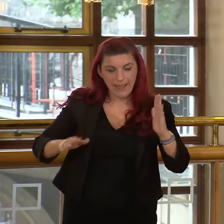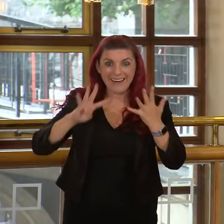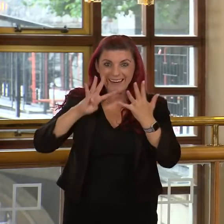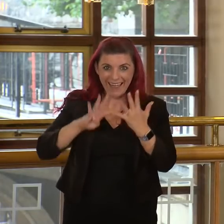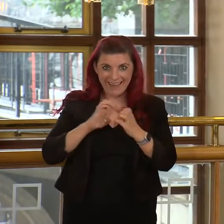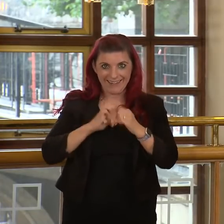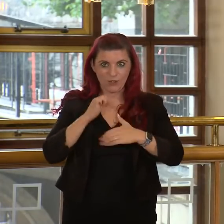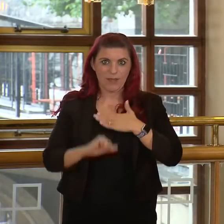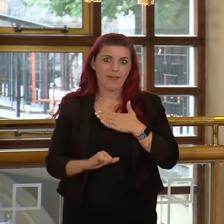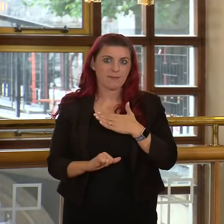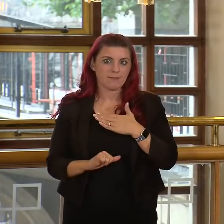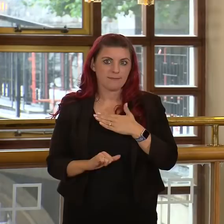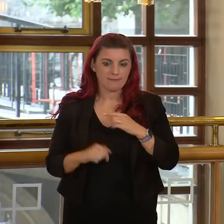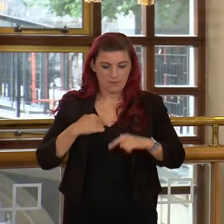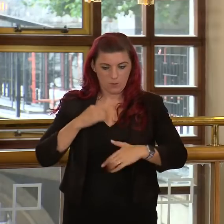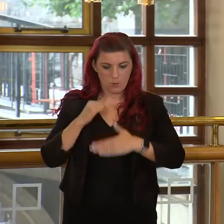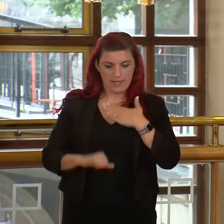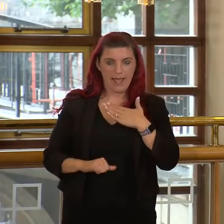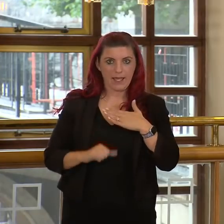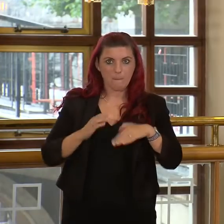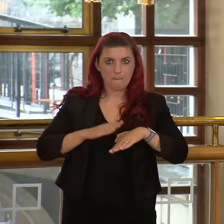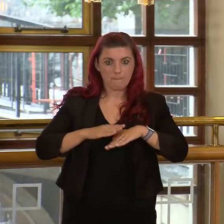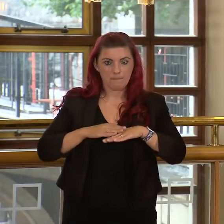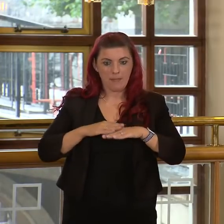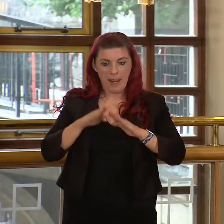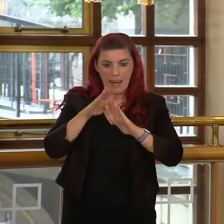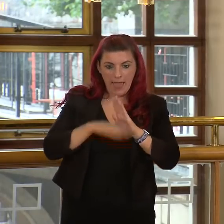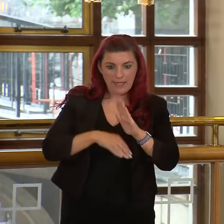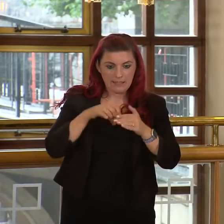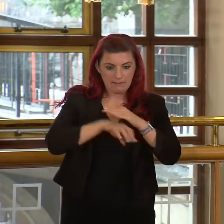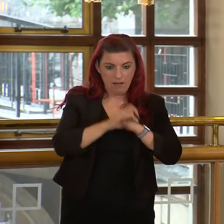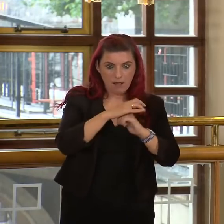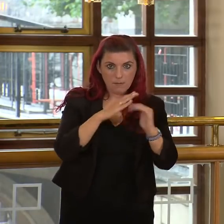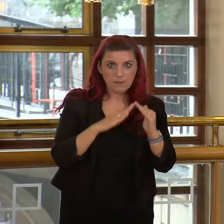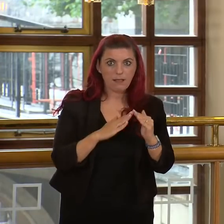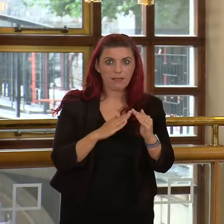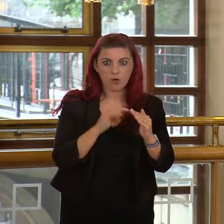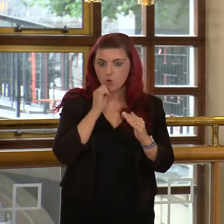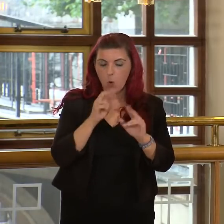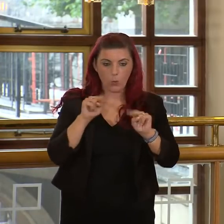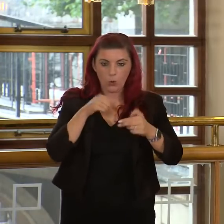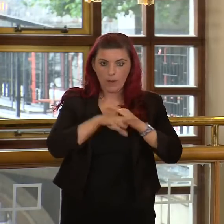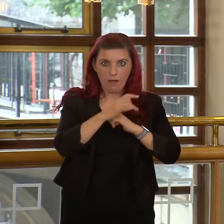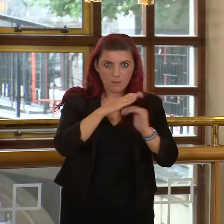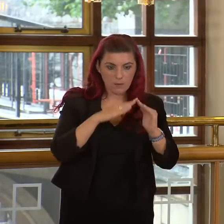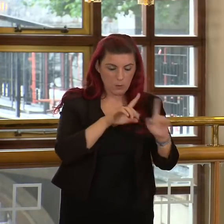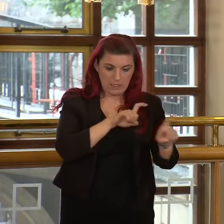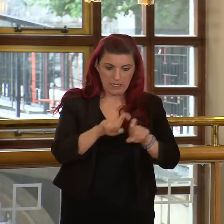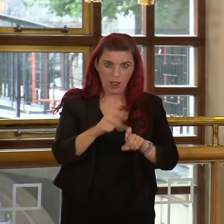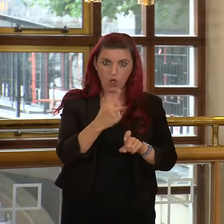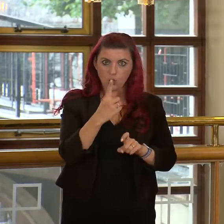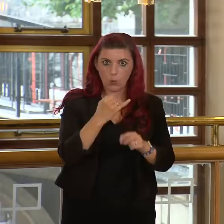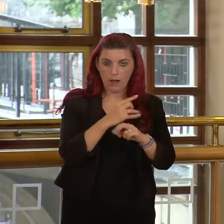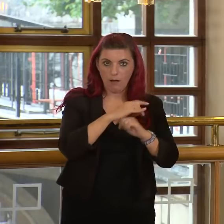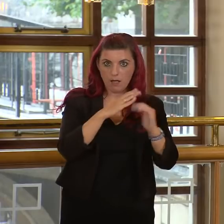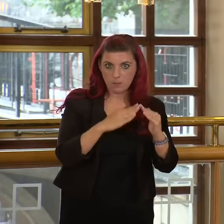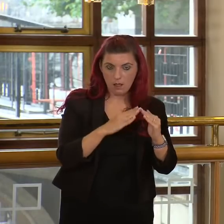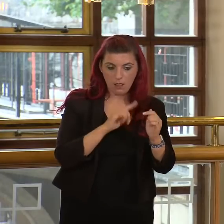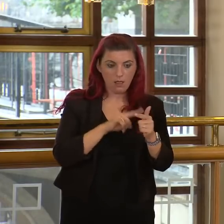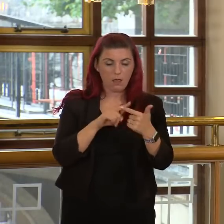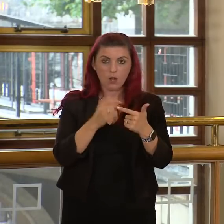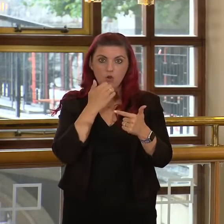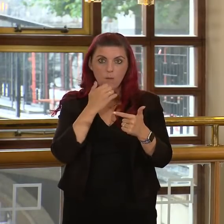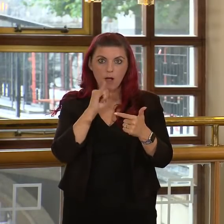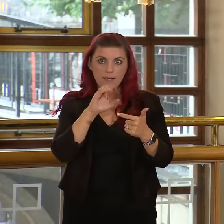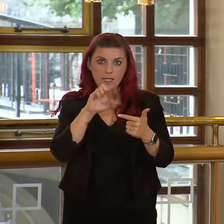day. Today the number of people hospitalised with COVID-19 stands at 31, and the number of people in